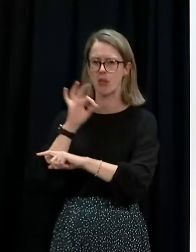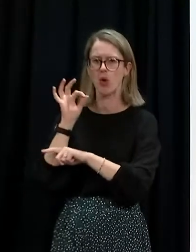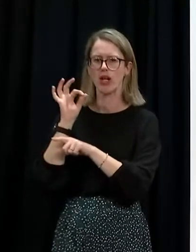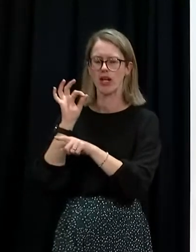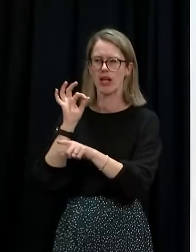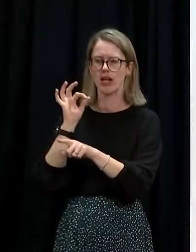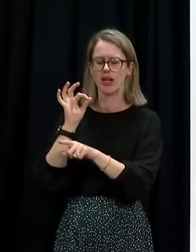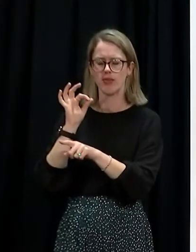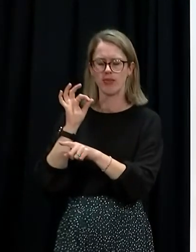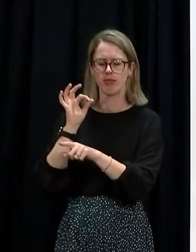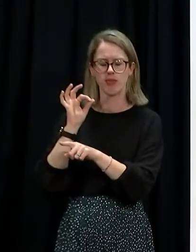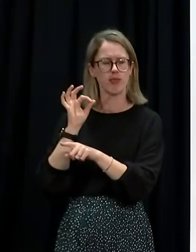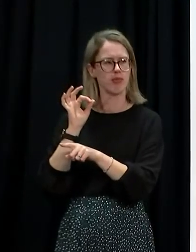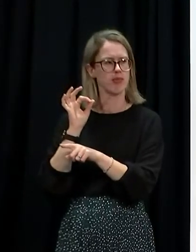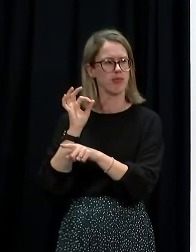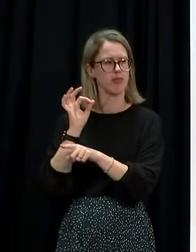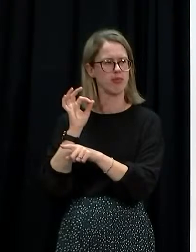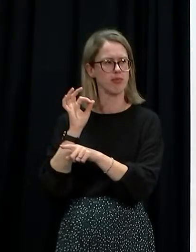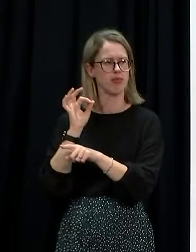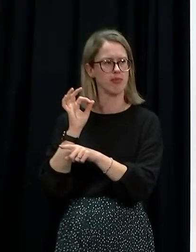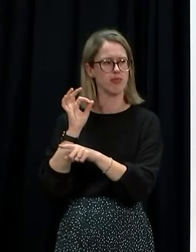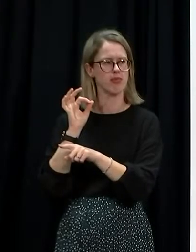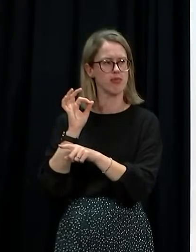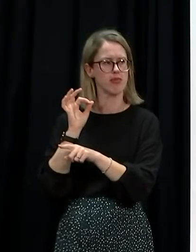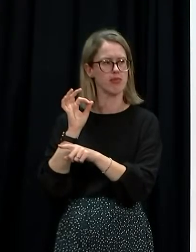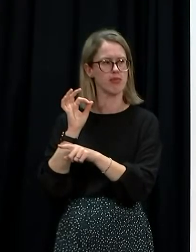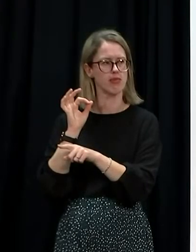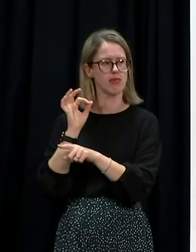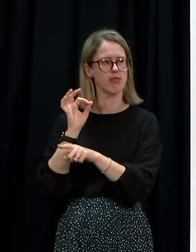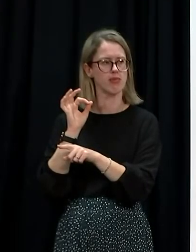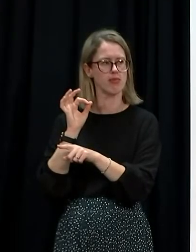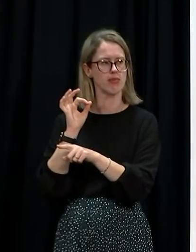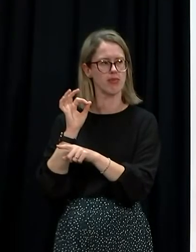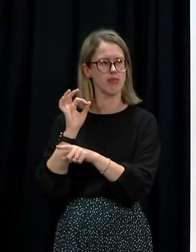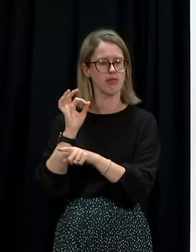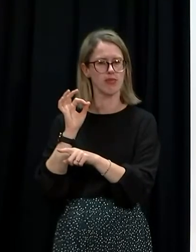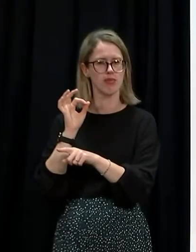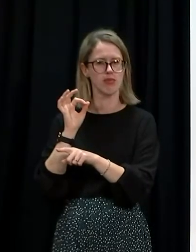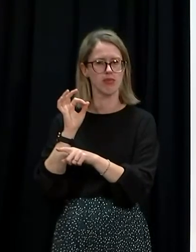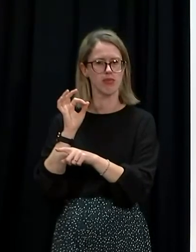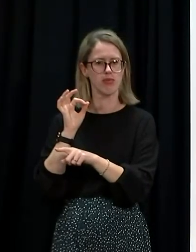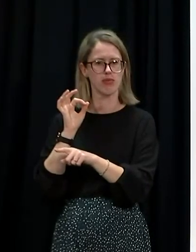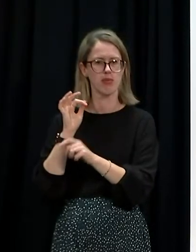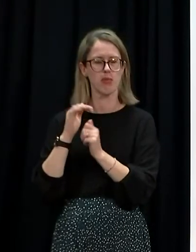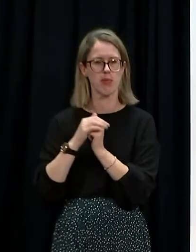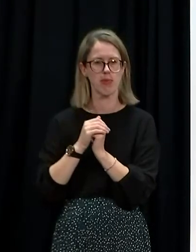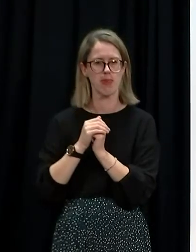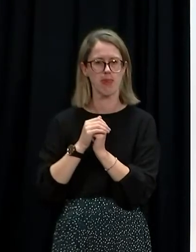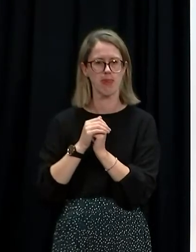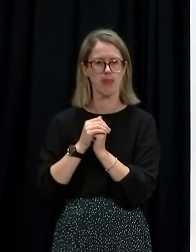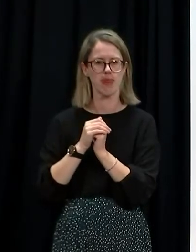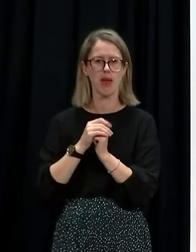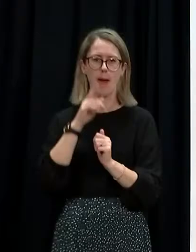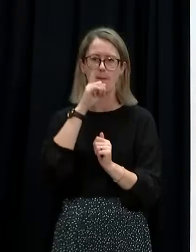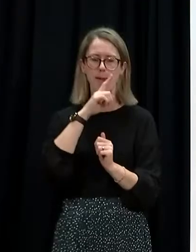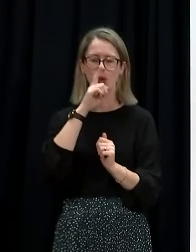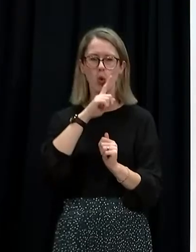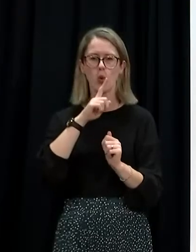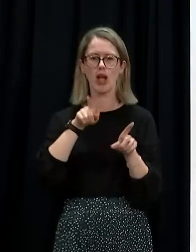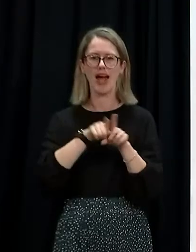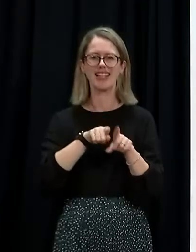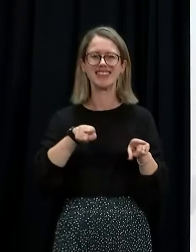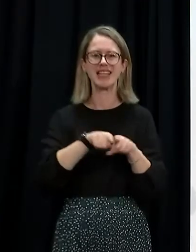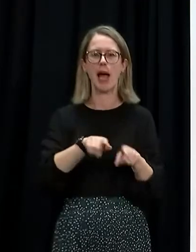don't seem to have seen transmission from people who are judged to be casual or casual